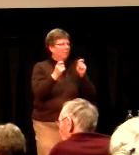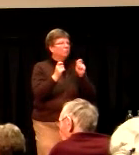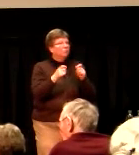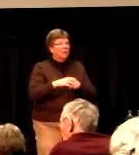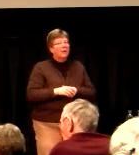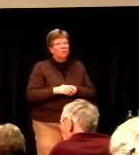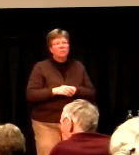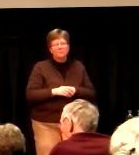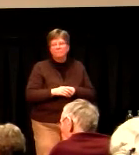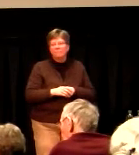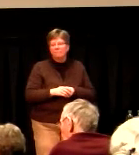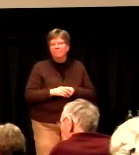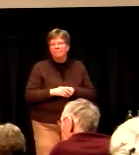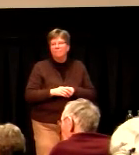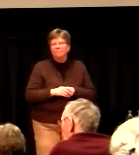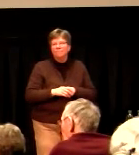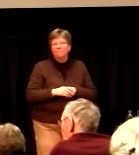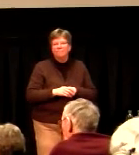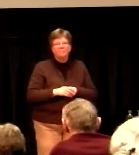Yeah.